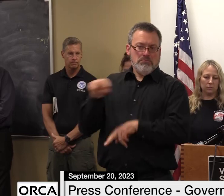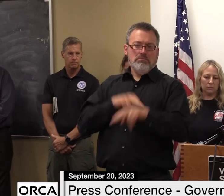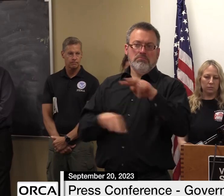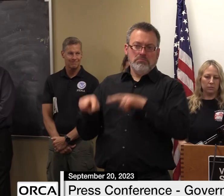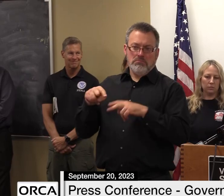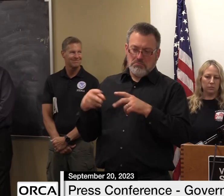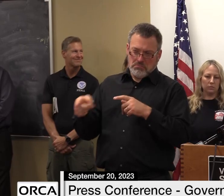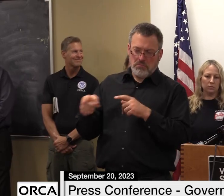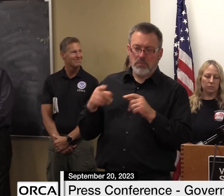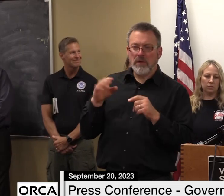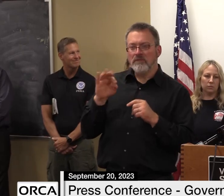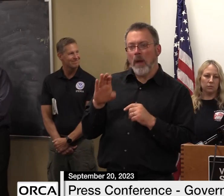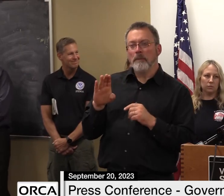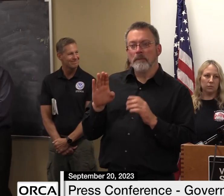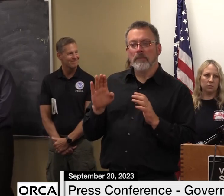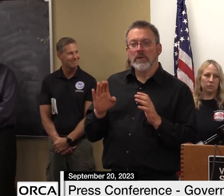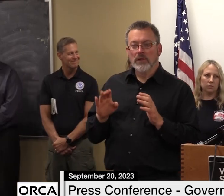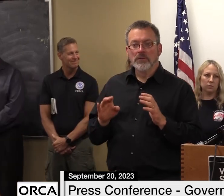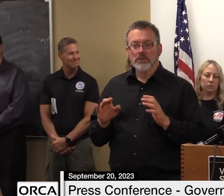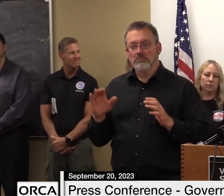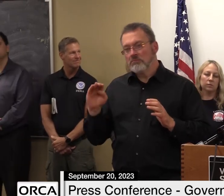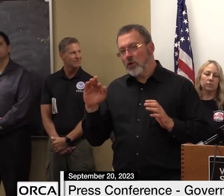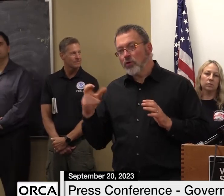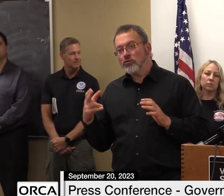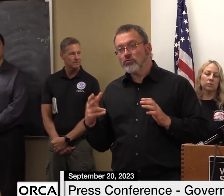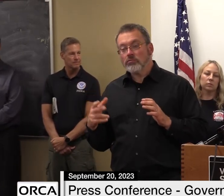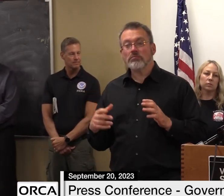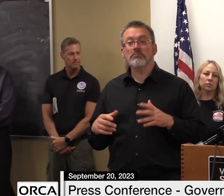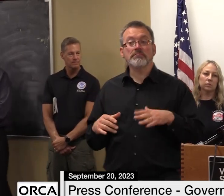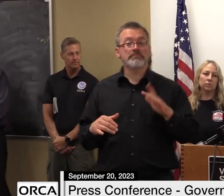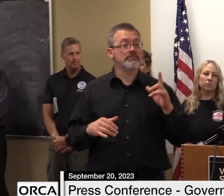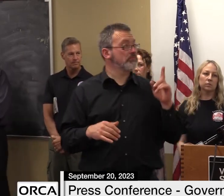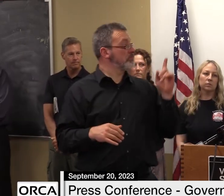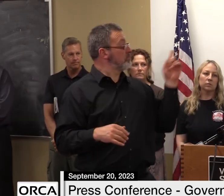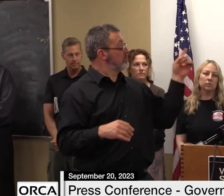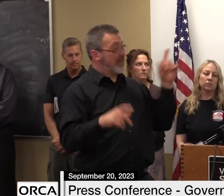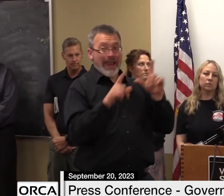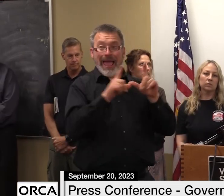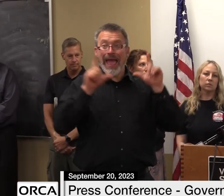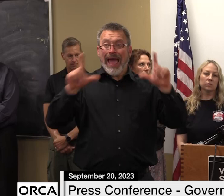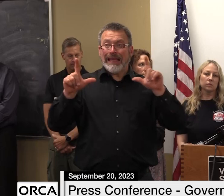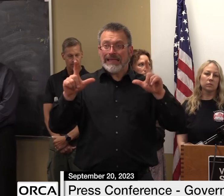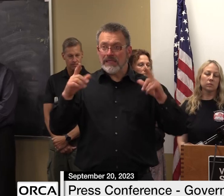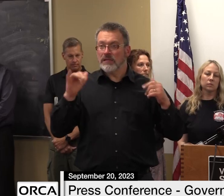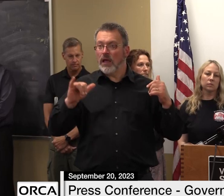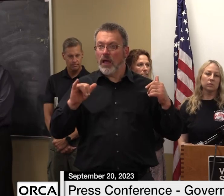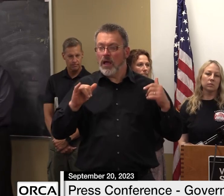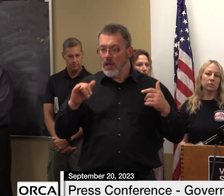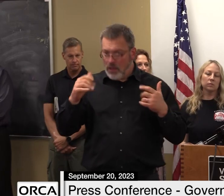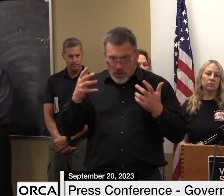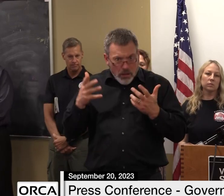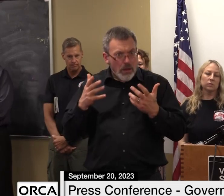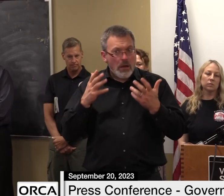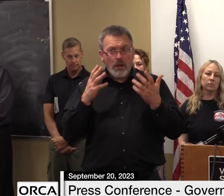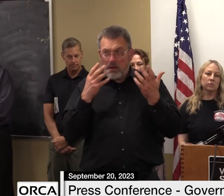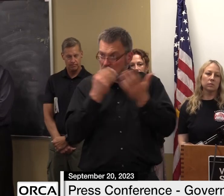license plate behind you. I know that some of the license plate funds were going to come in and support this program. Is there